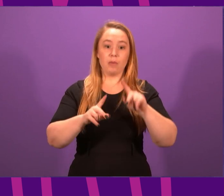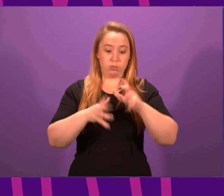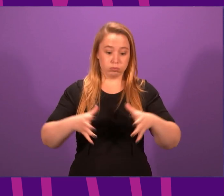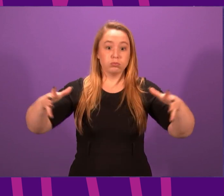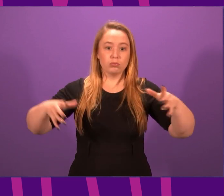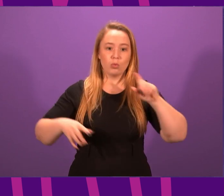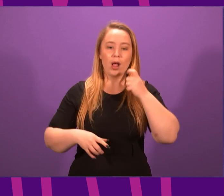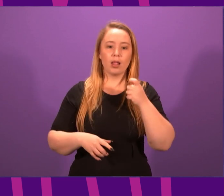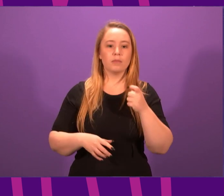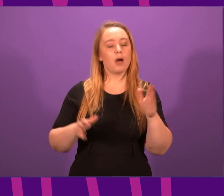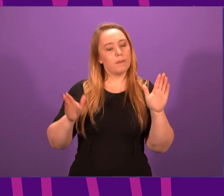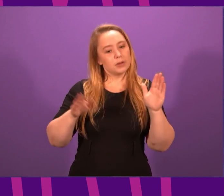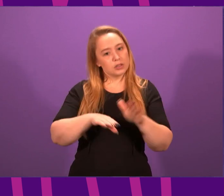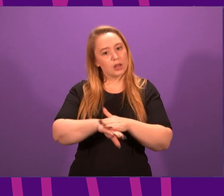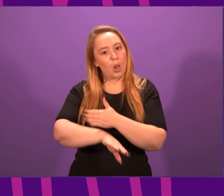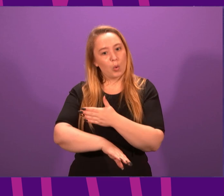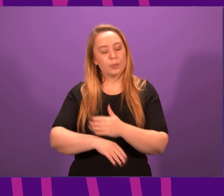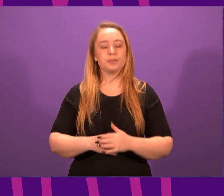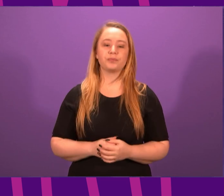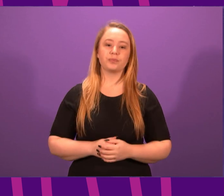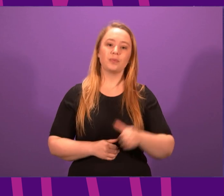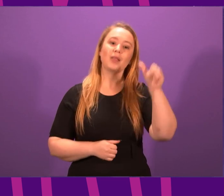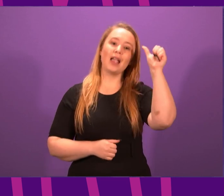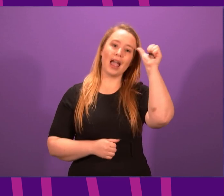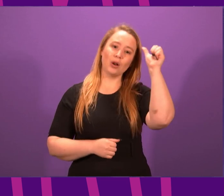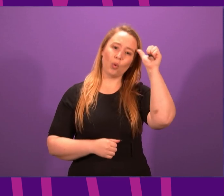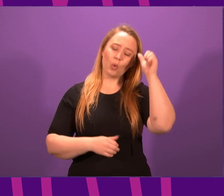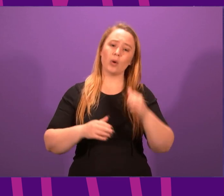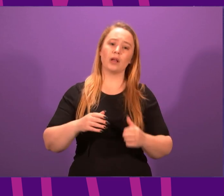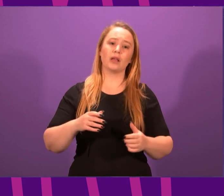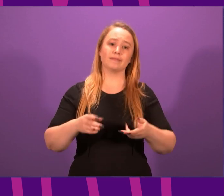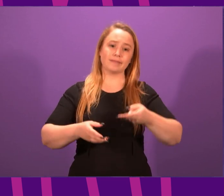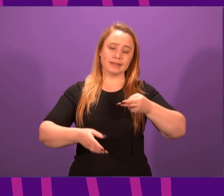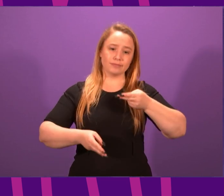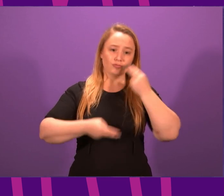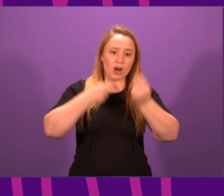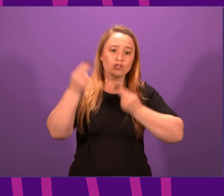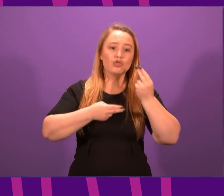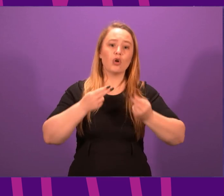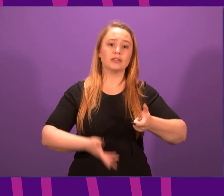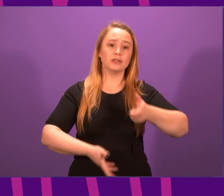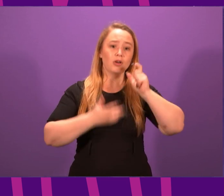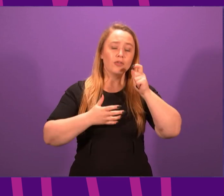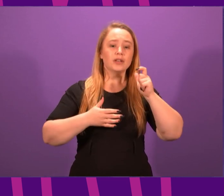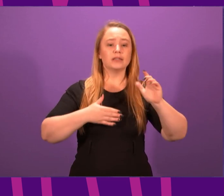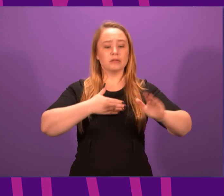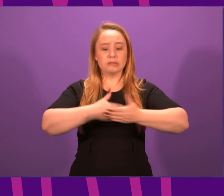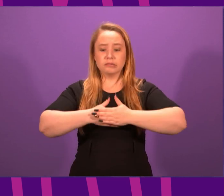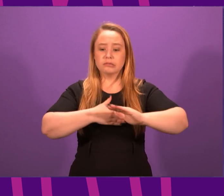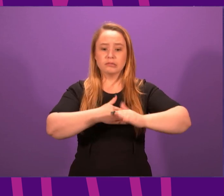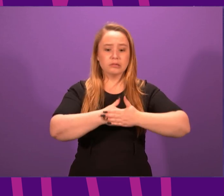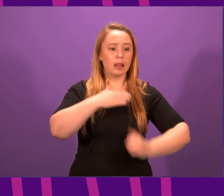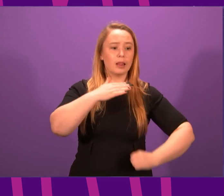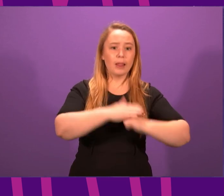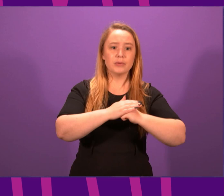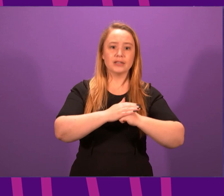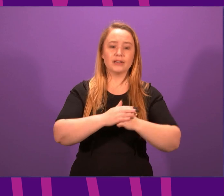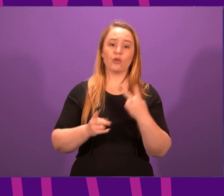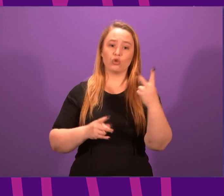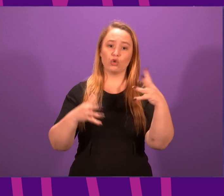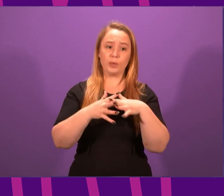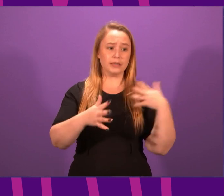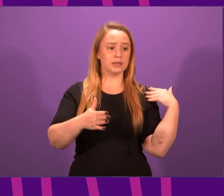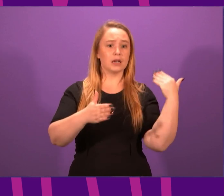the effect of the difficult and, I know, unwelcome restrictions on hospitality, which have been enforced now for just over 2 weeks, will soon start